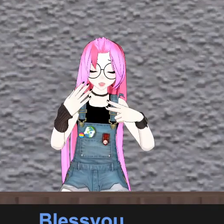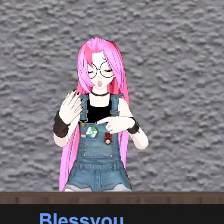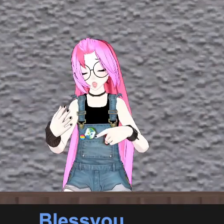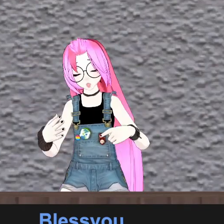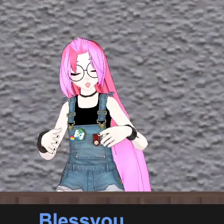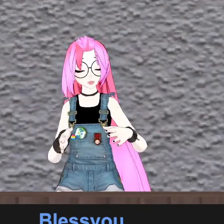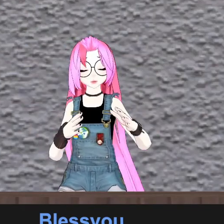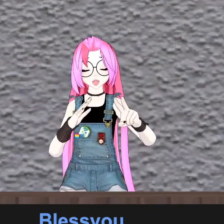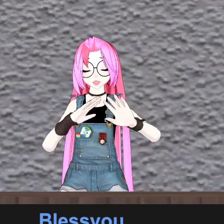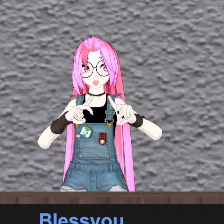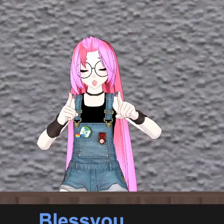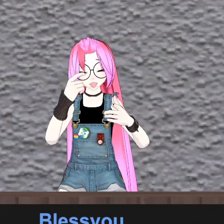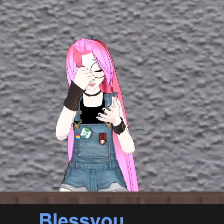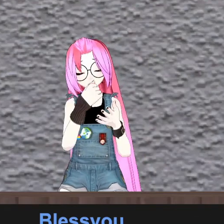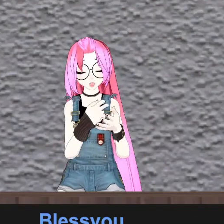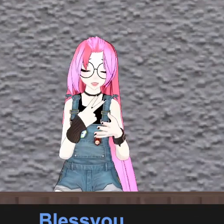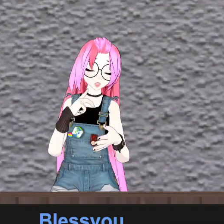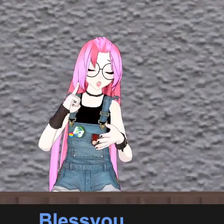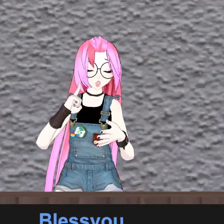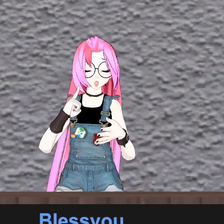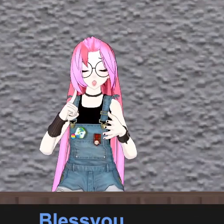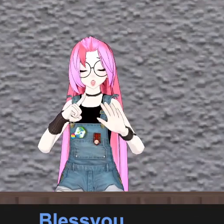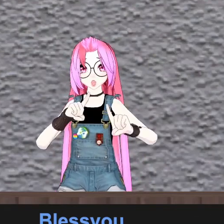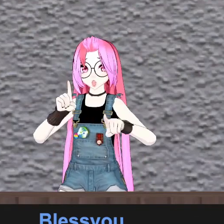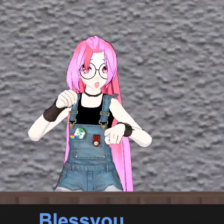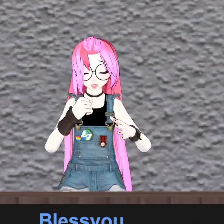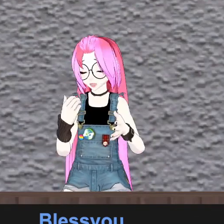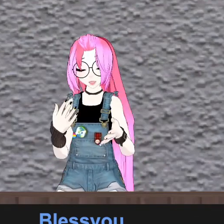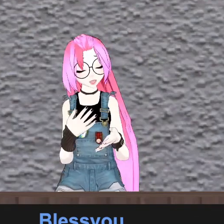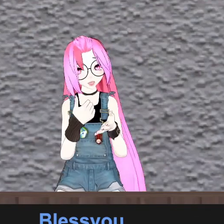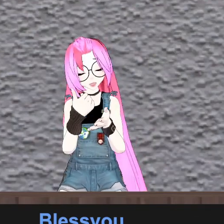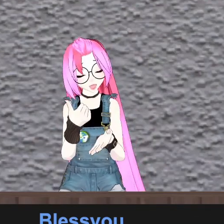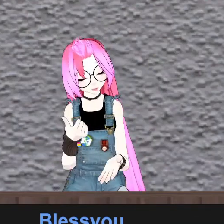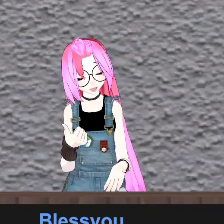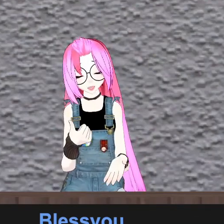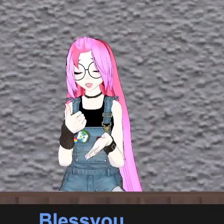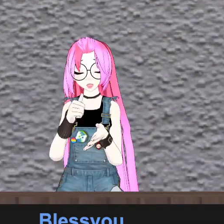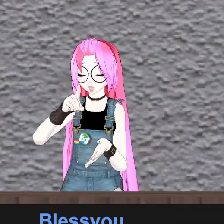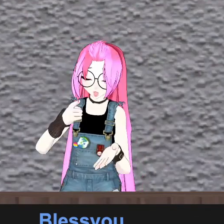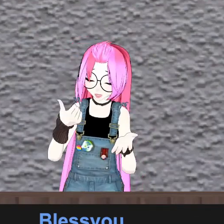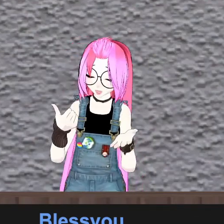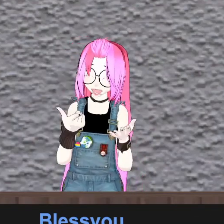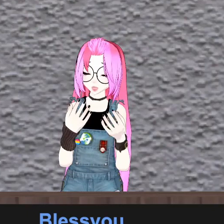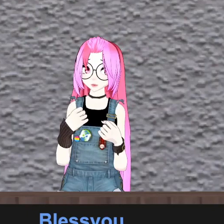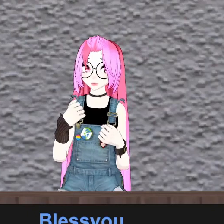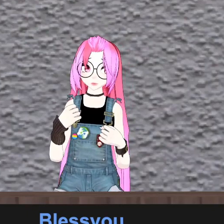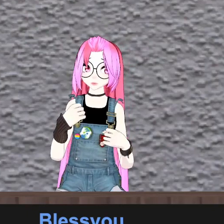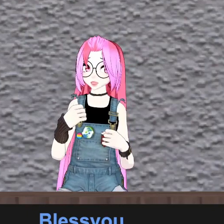to interpret, unless you've been approved as from a deaf person. But yeah, just totally saying, like, do you need help? Just saying that you need help. Do you want help? Do